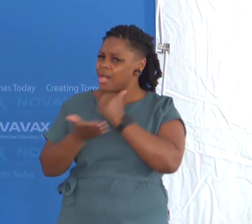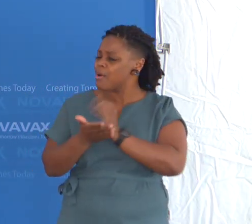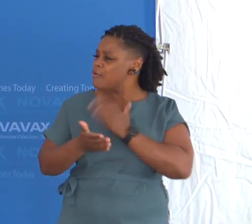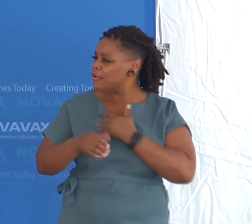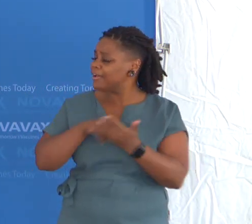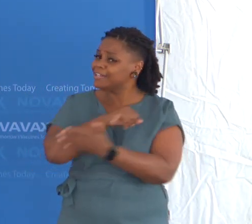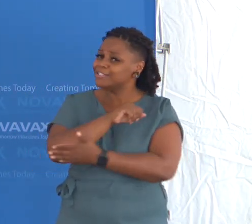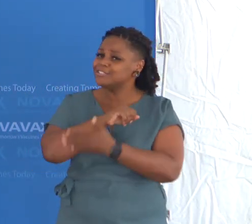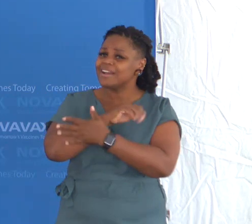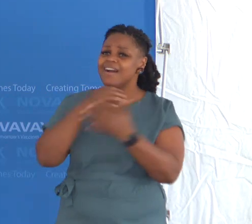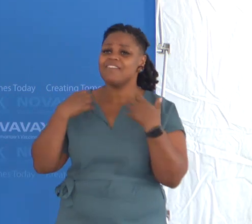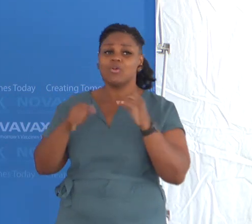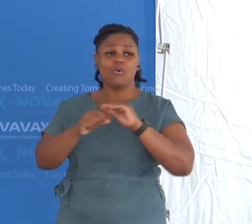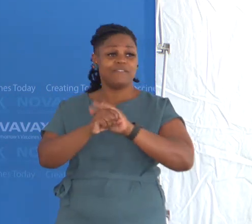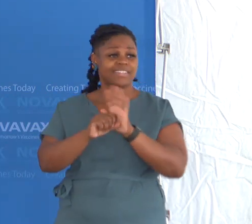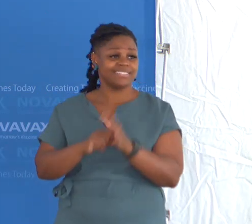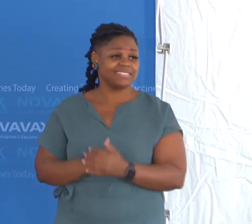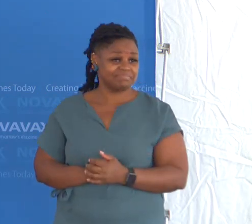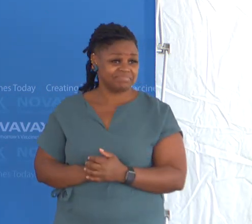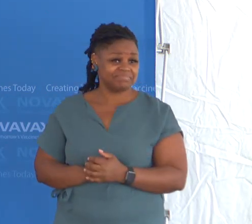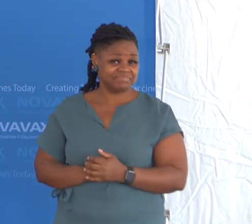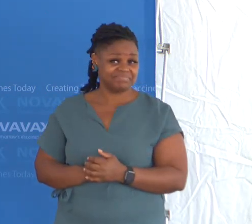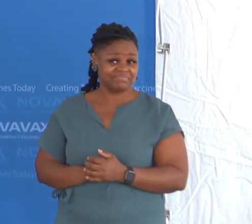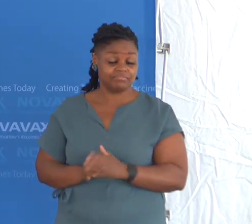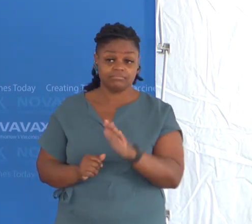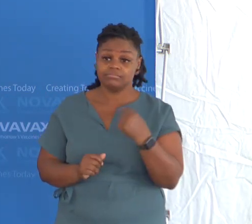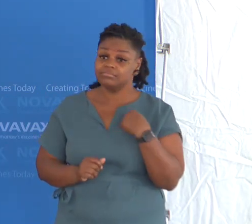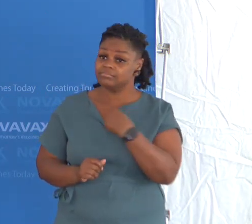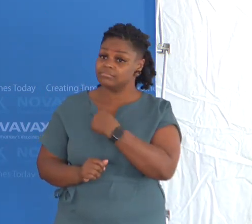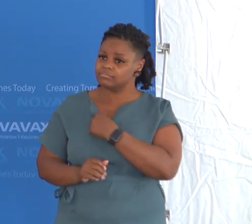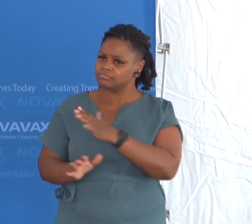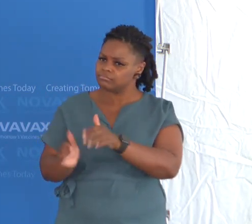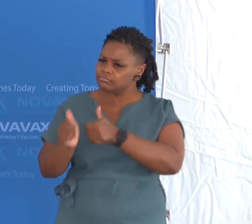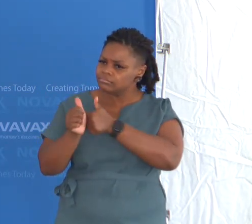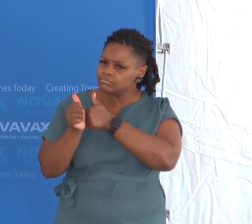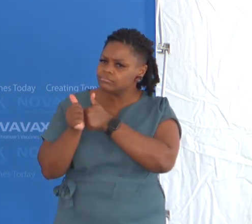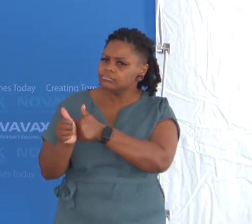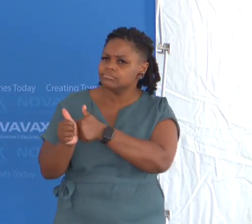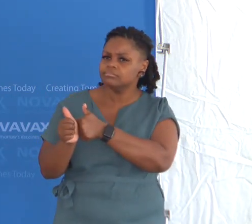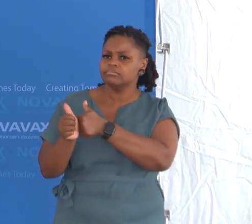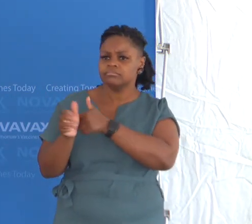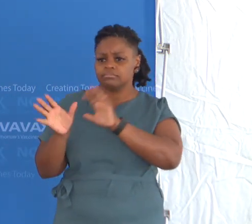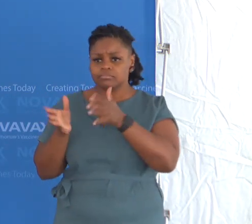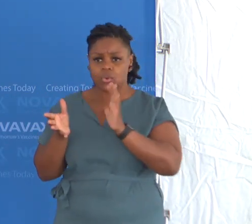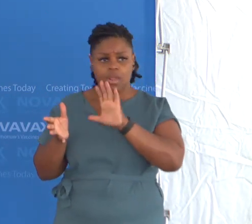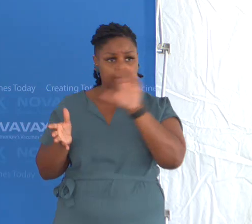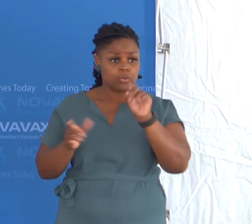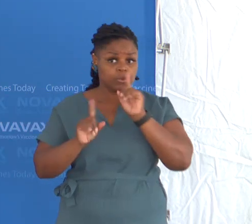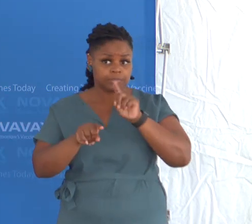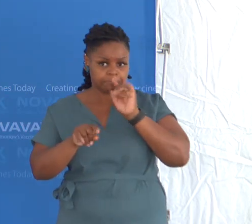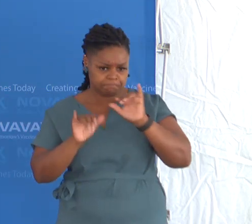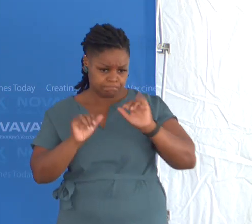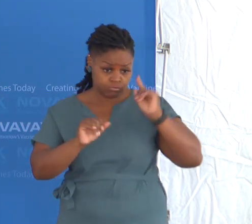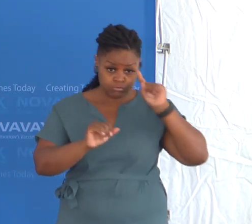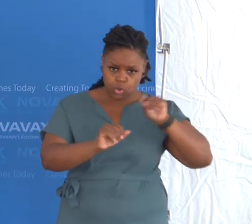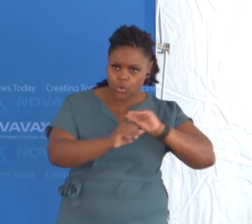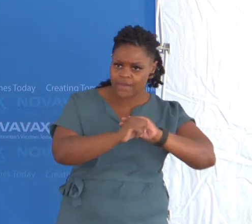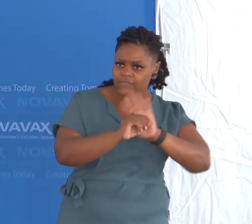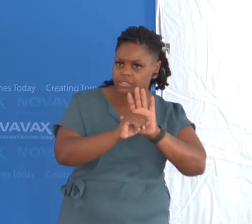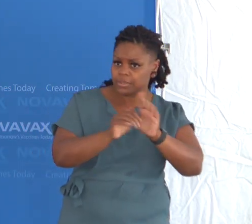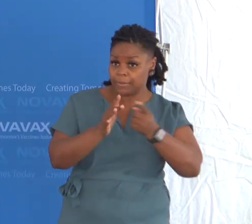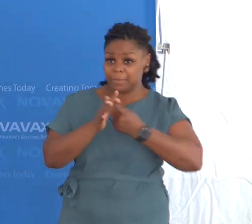COVID. So we have tracked all of the company responses to COVID since the beginning of the pandemic, and there are